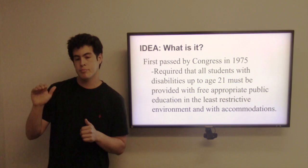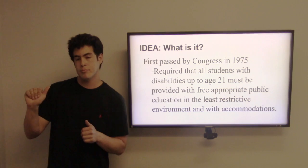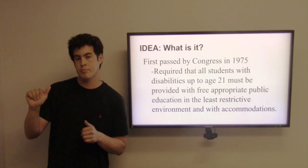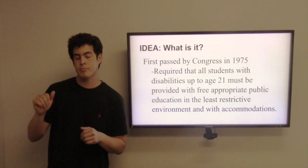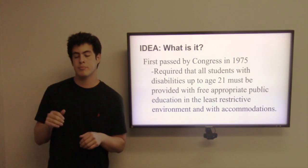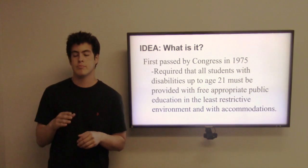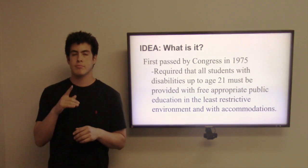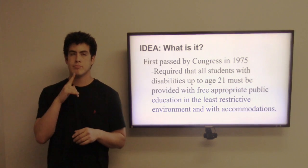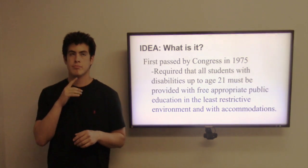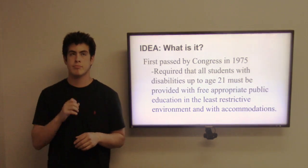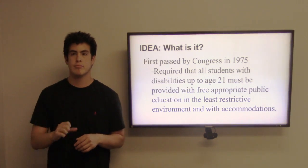21